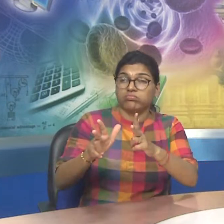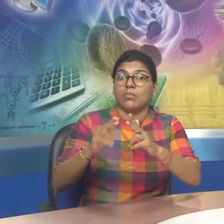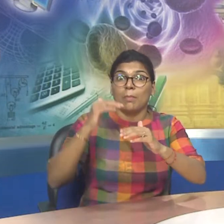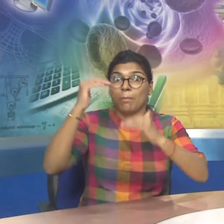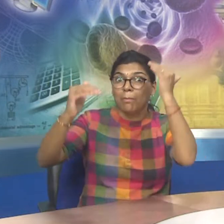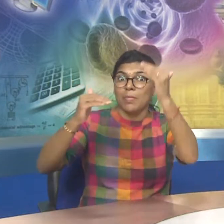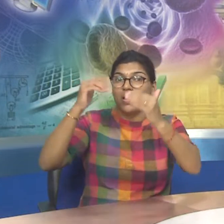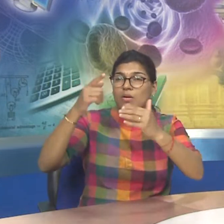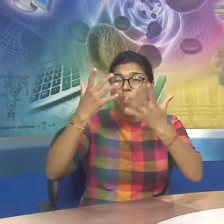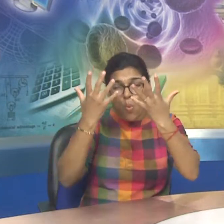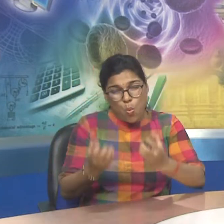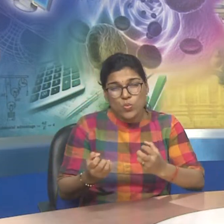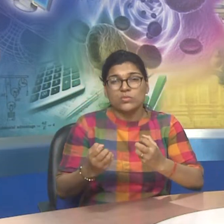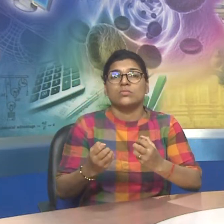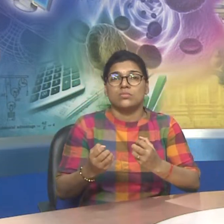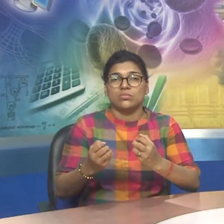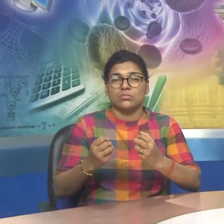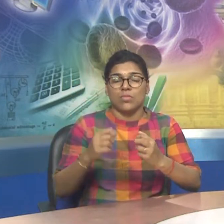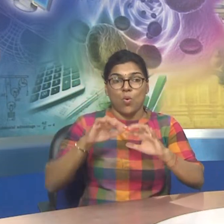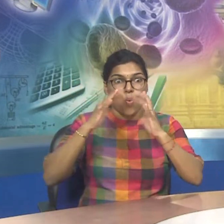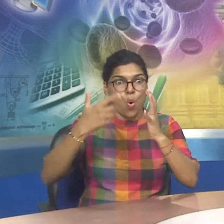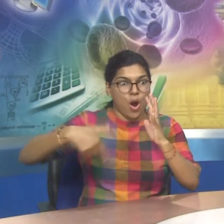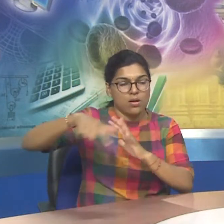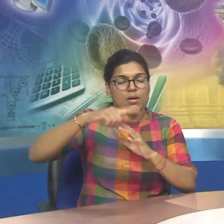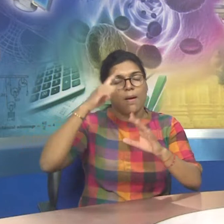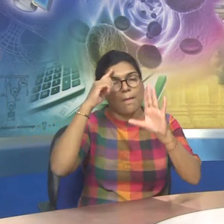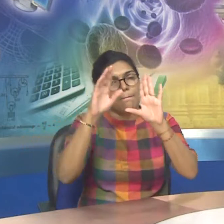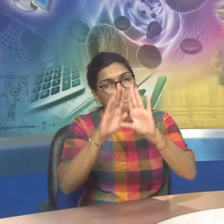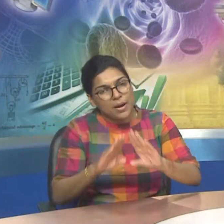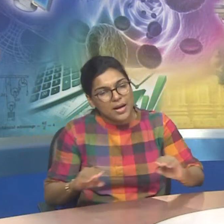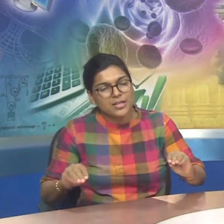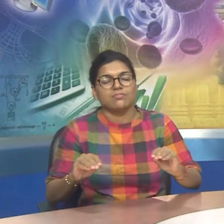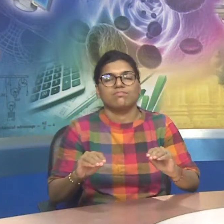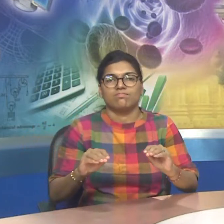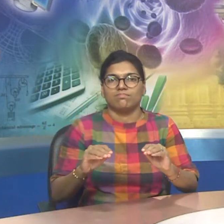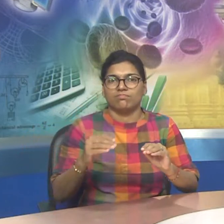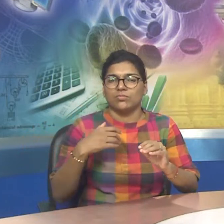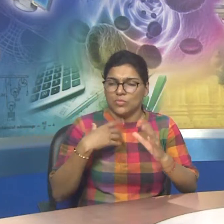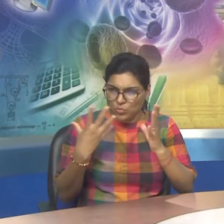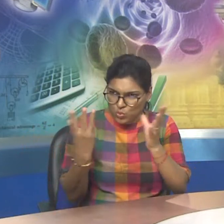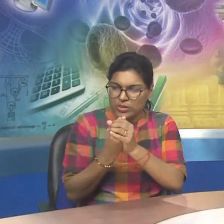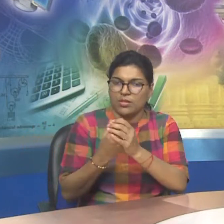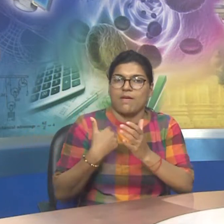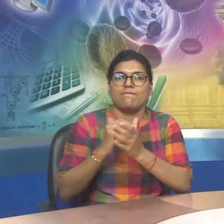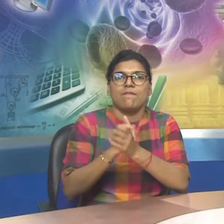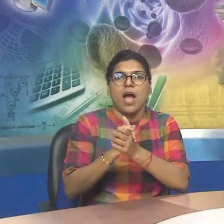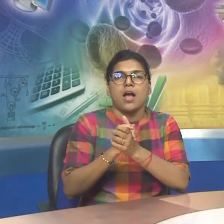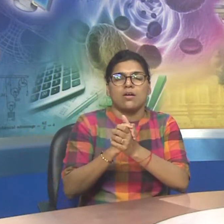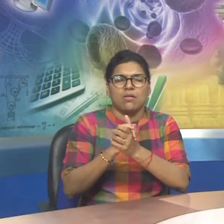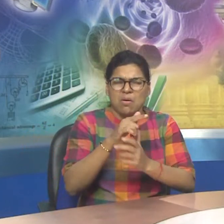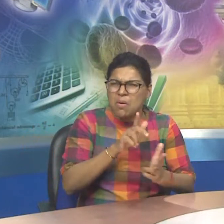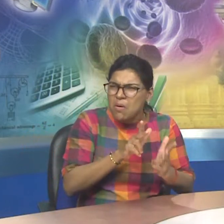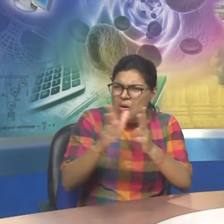Why does the child want the adults to talk of peace and fellowship?